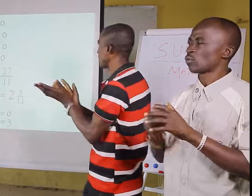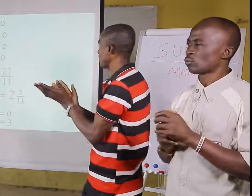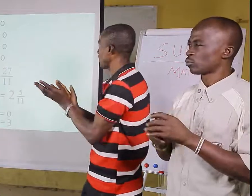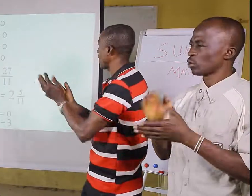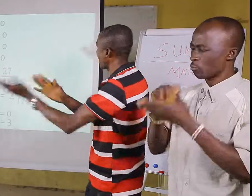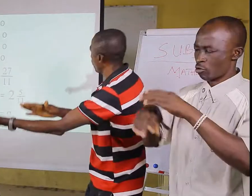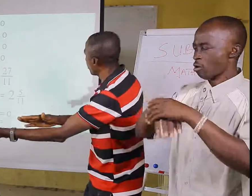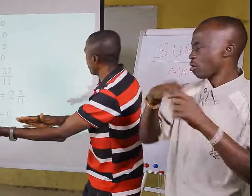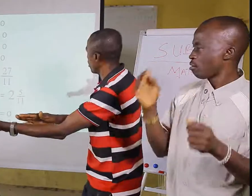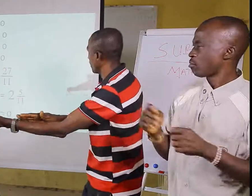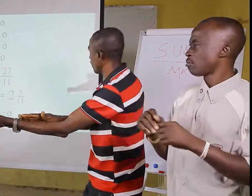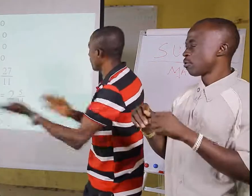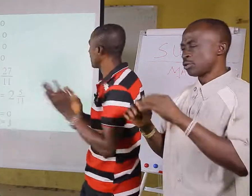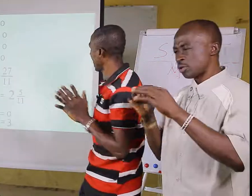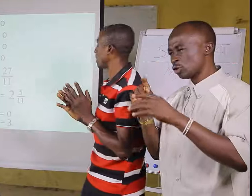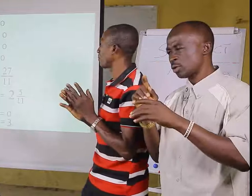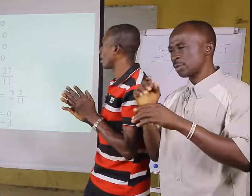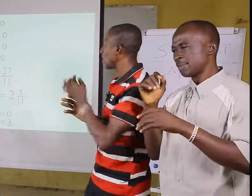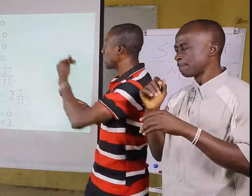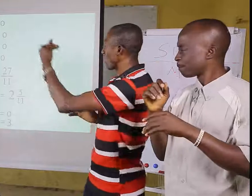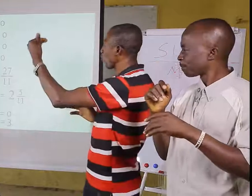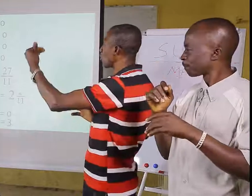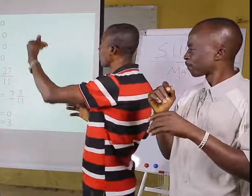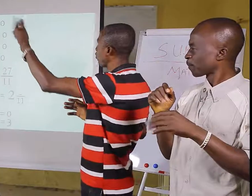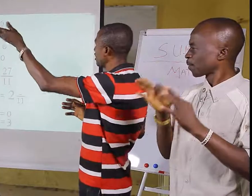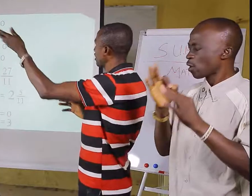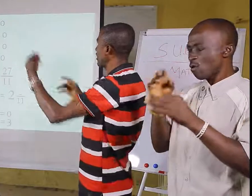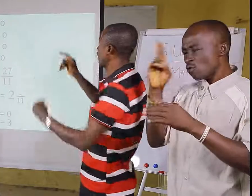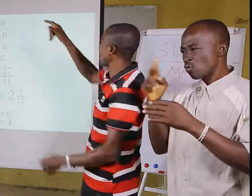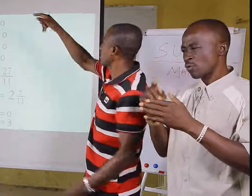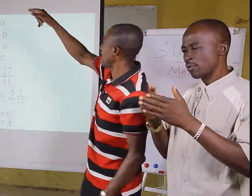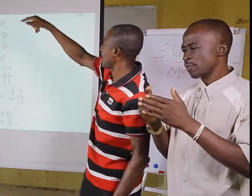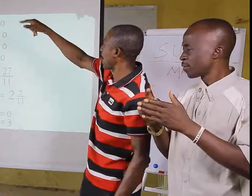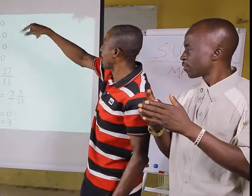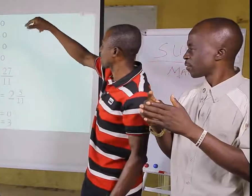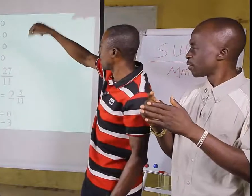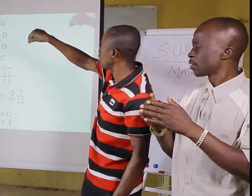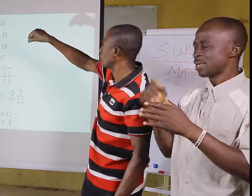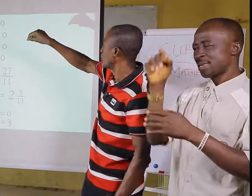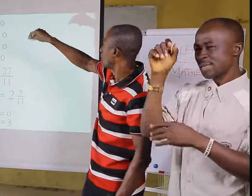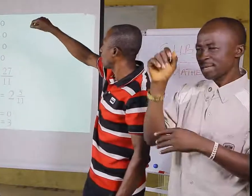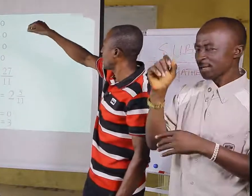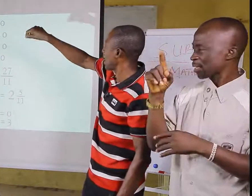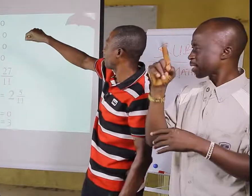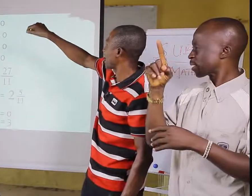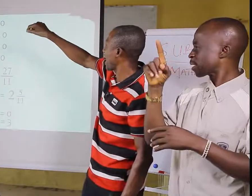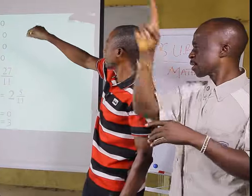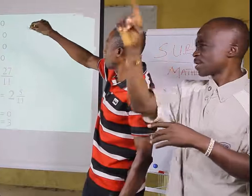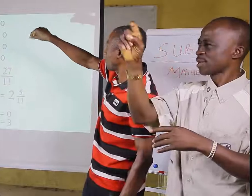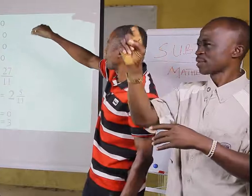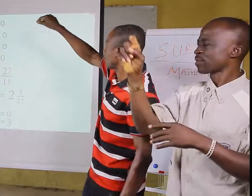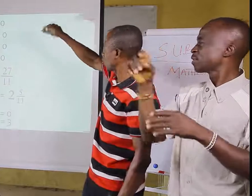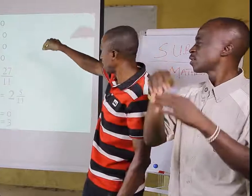minus 27 as the first expression. Then, if you use the first expression, that is x into